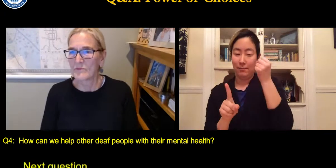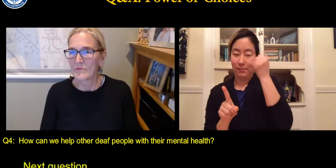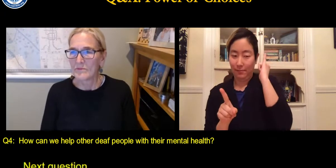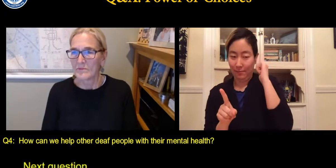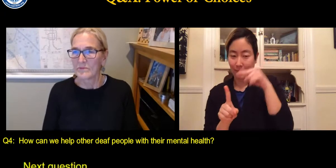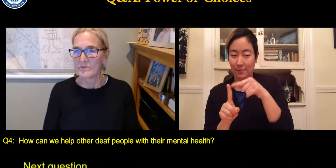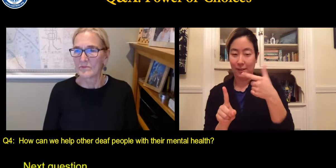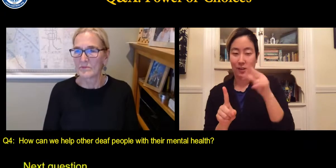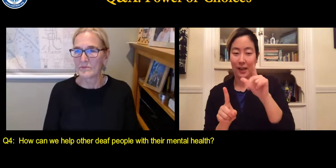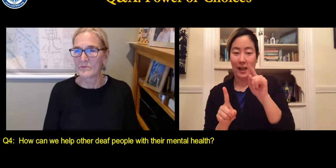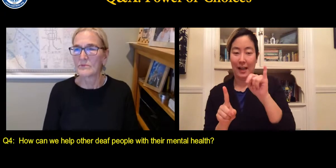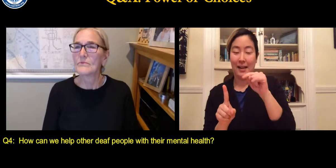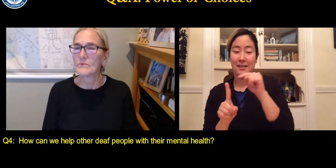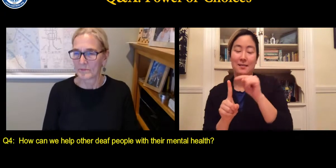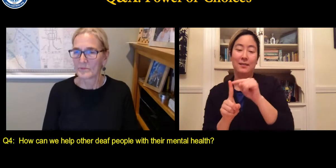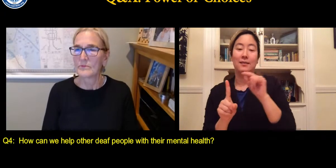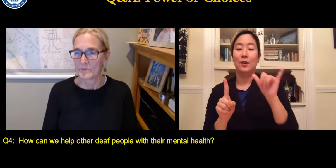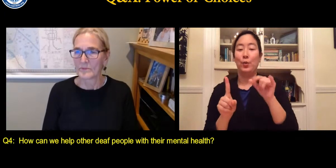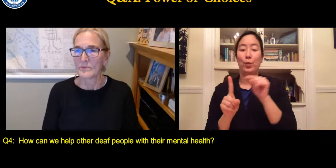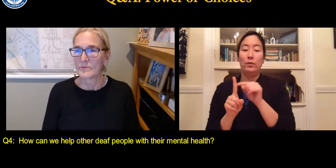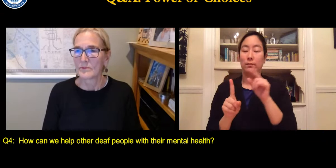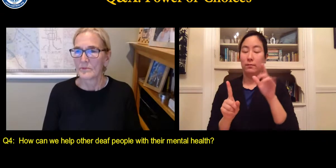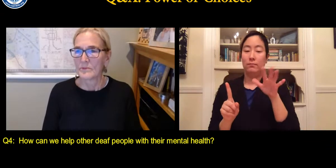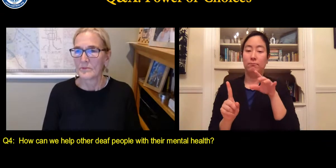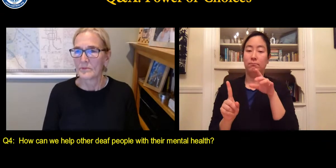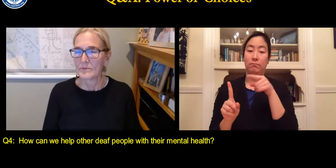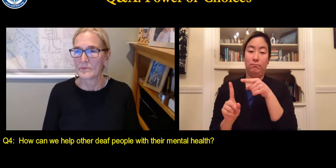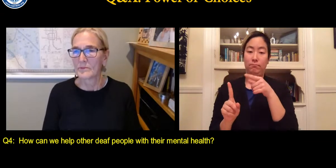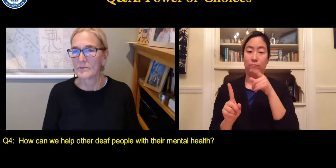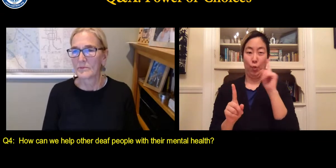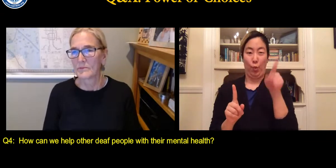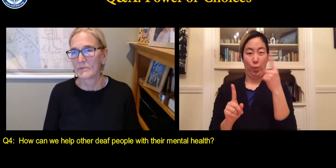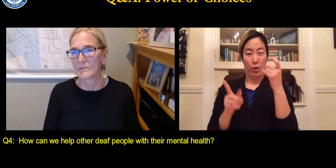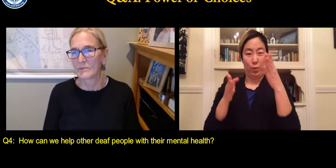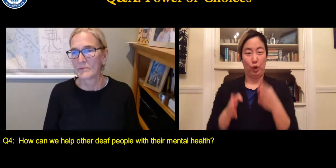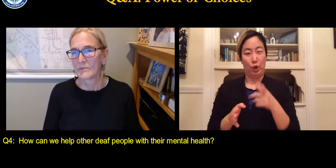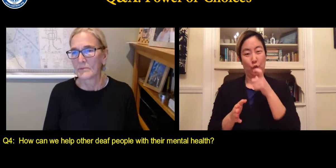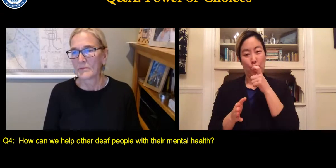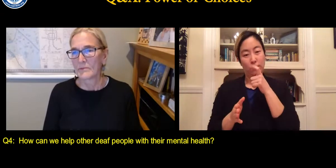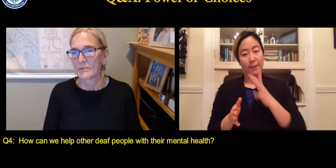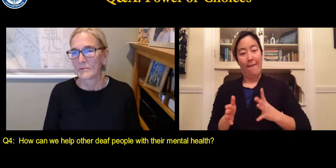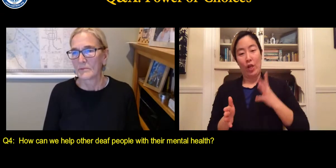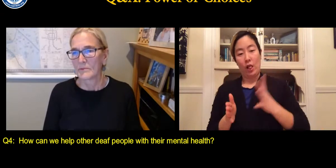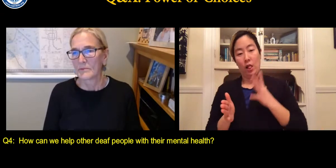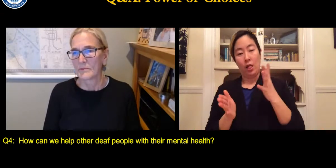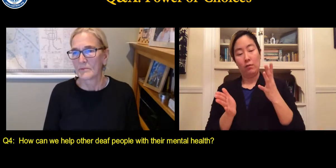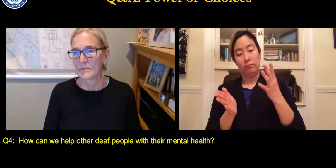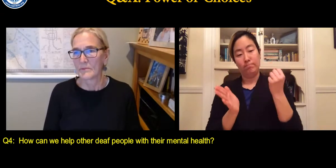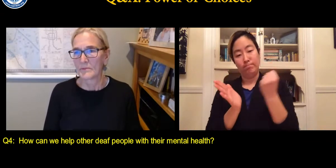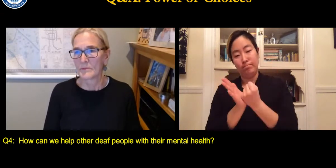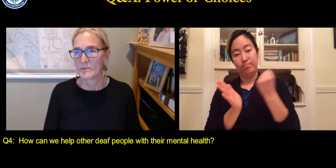This is Noel. Before I answer that question, I wanted to mention one more thing about Dr. Sanjay.